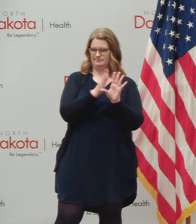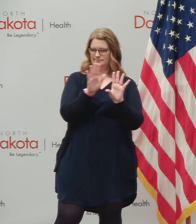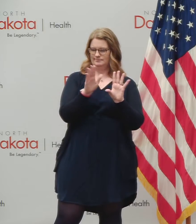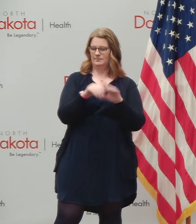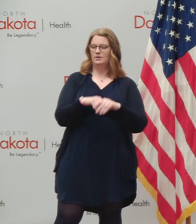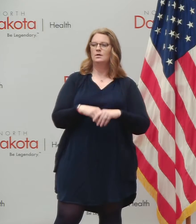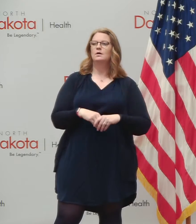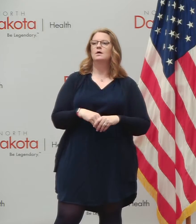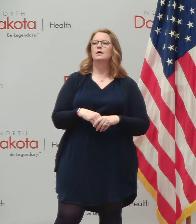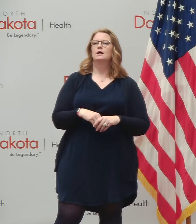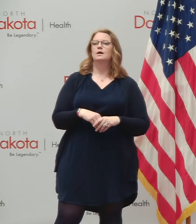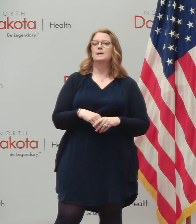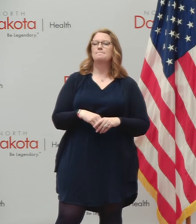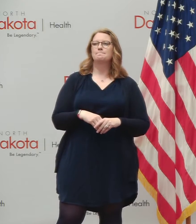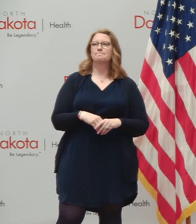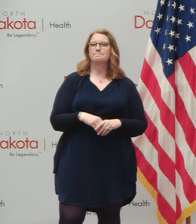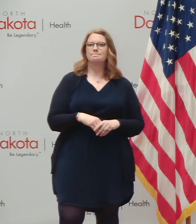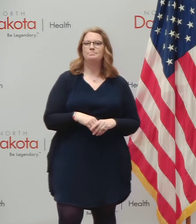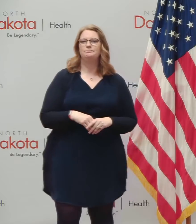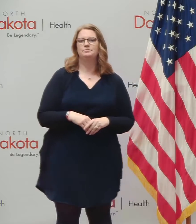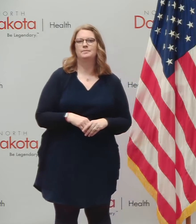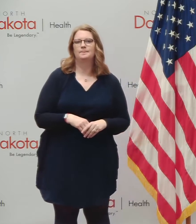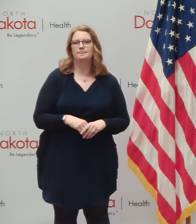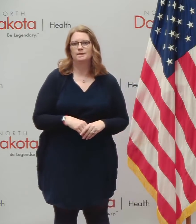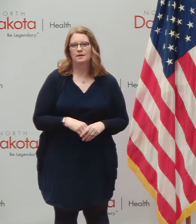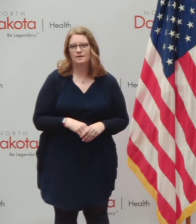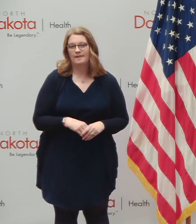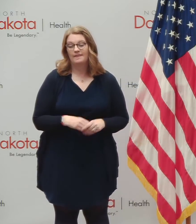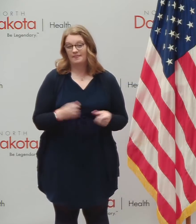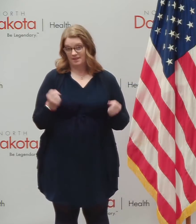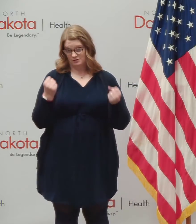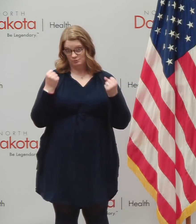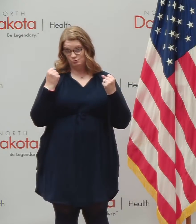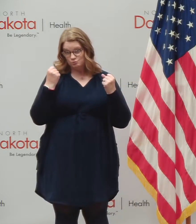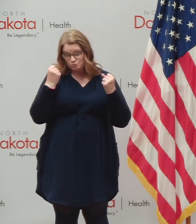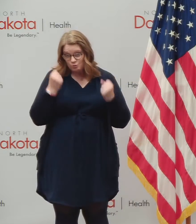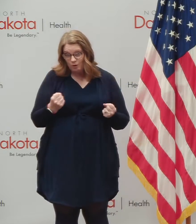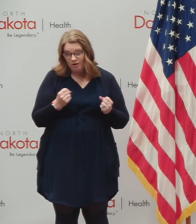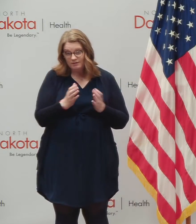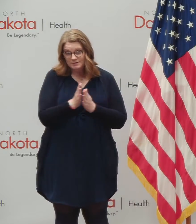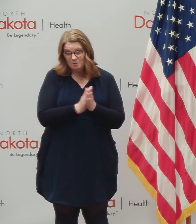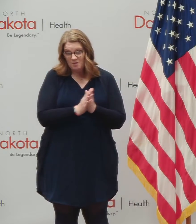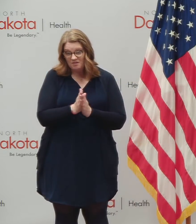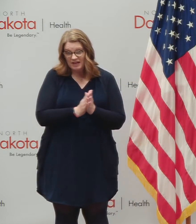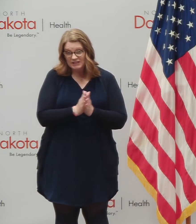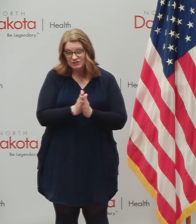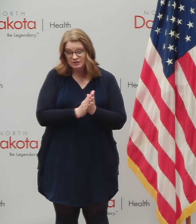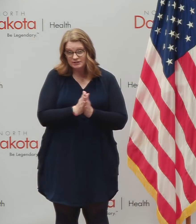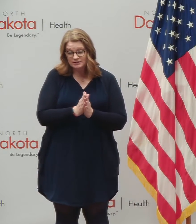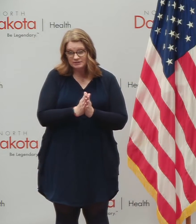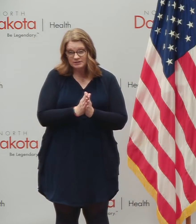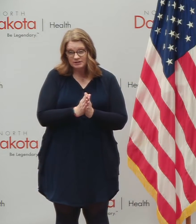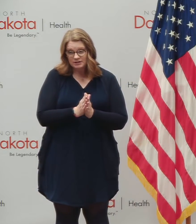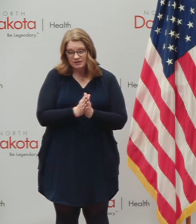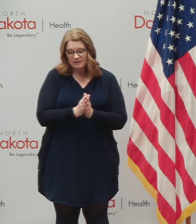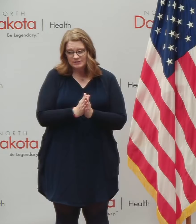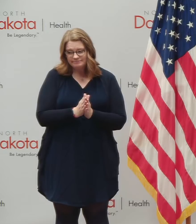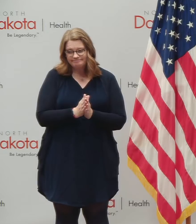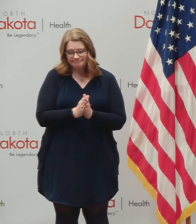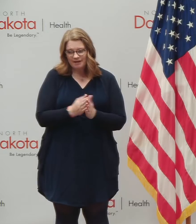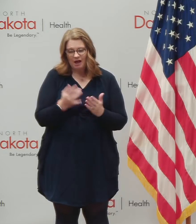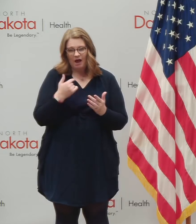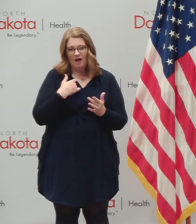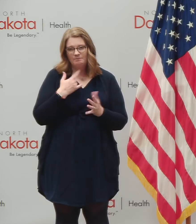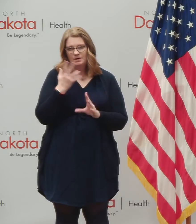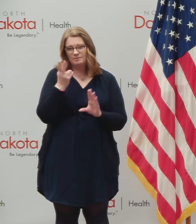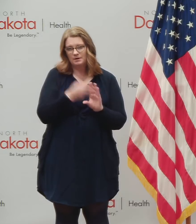And I believe that the strongest motivation is when people find their own reason for participating, that